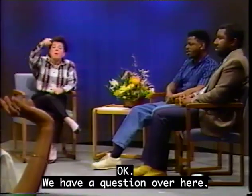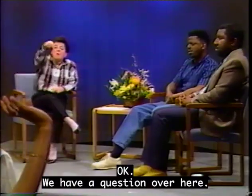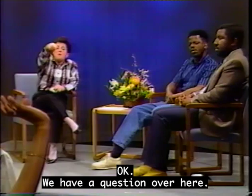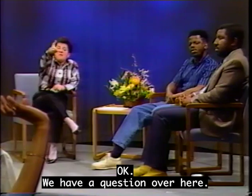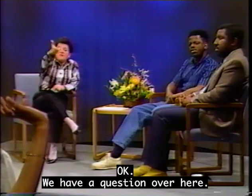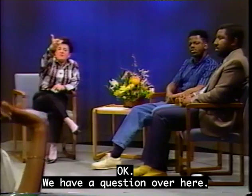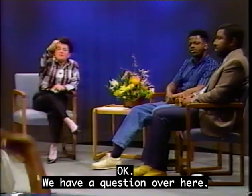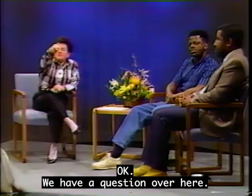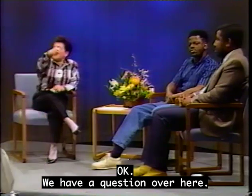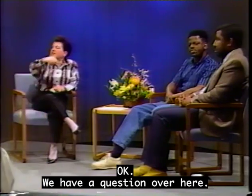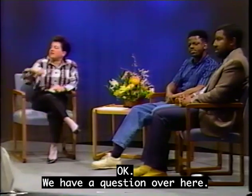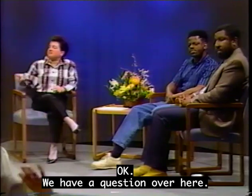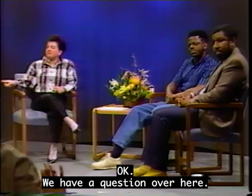Okay, we have a question over here.